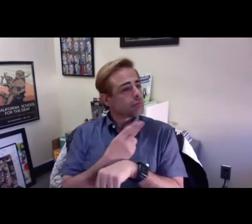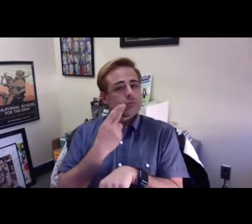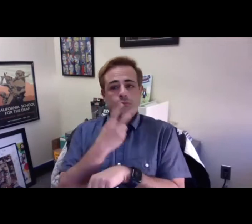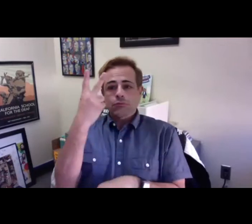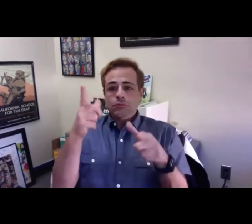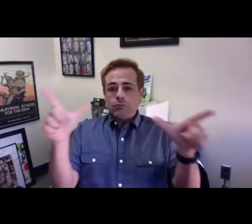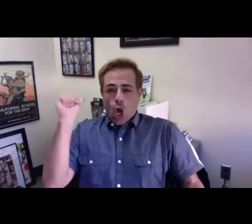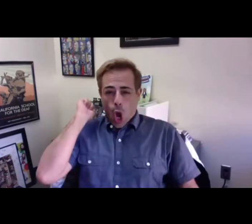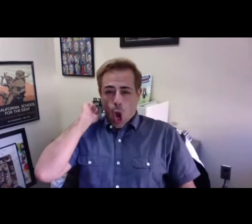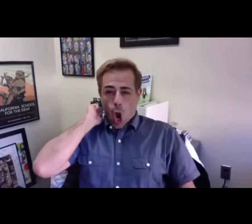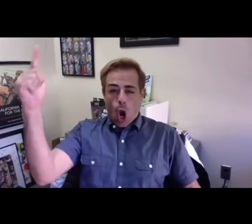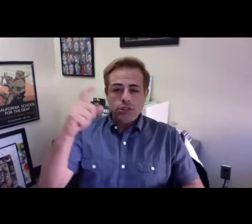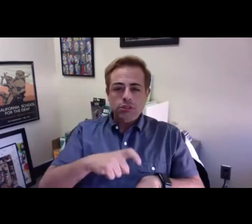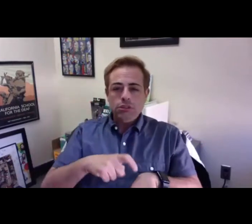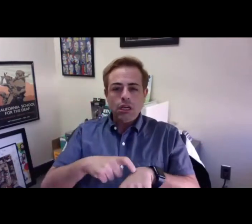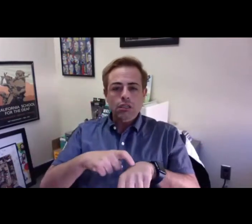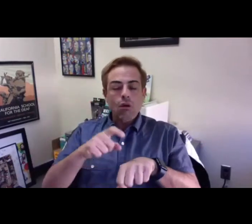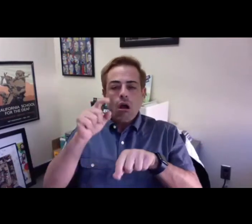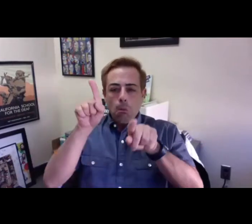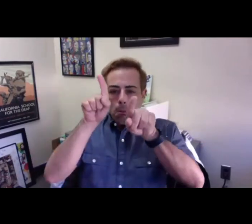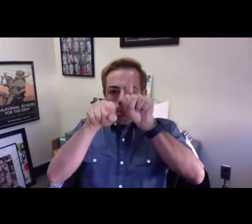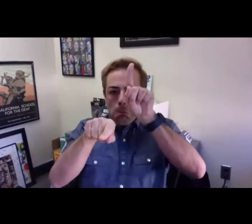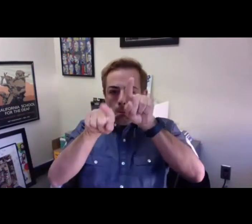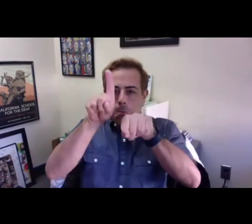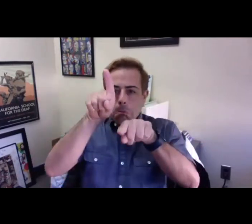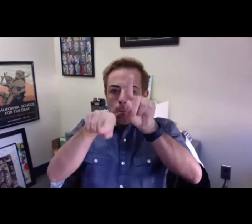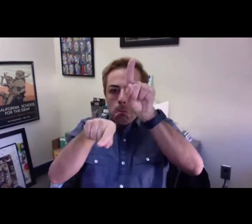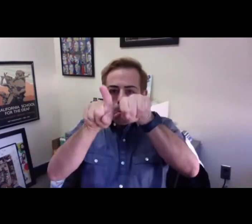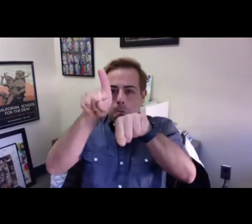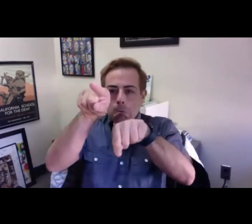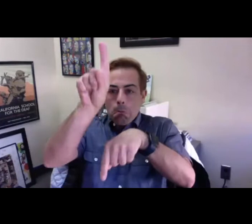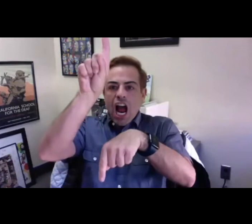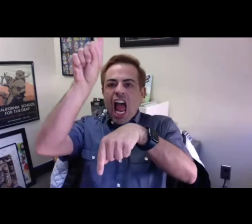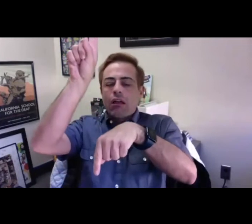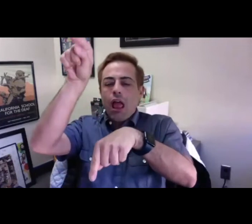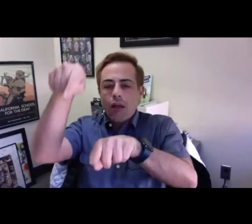And you can read that. We use two languages.